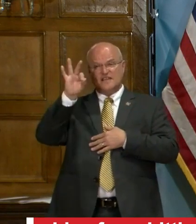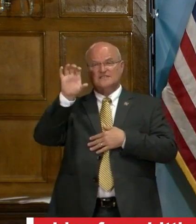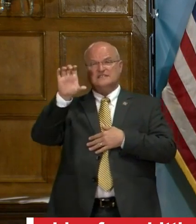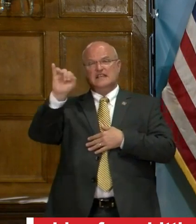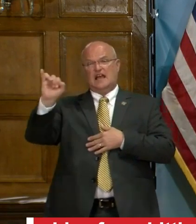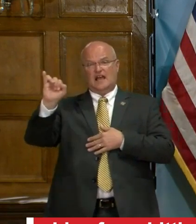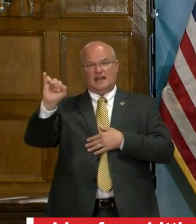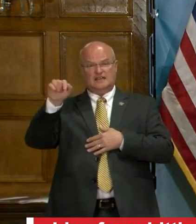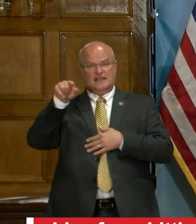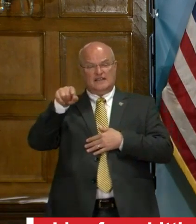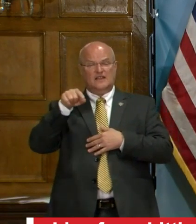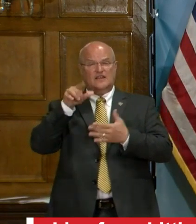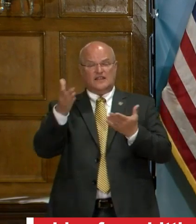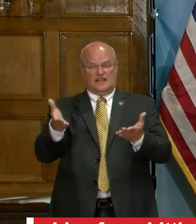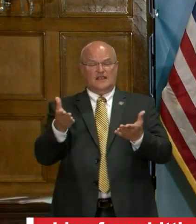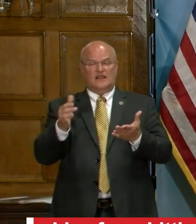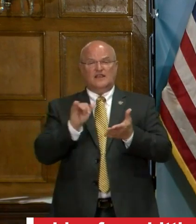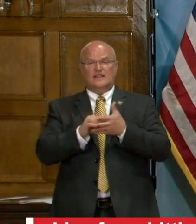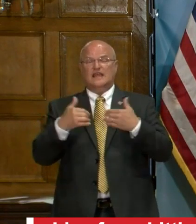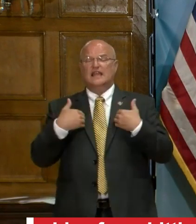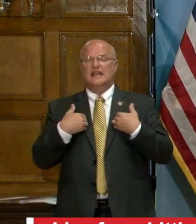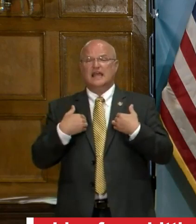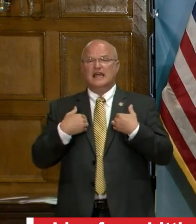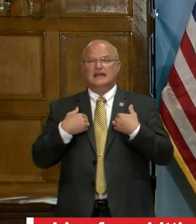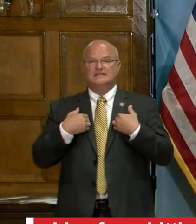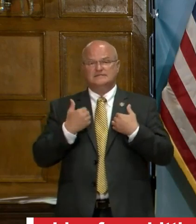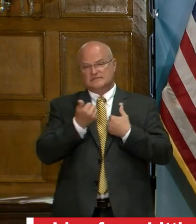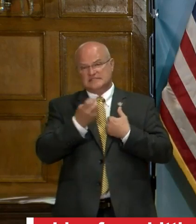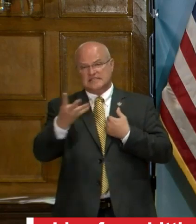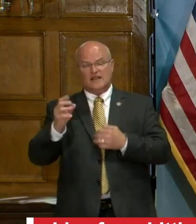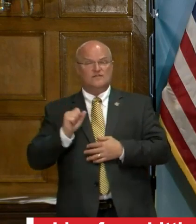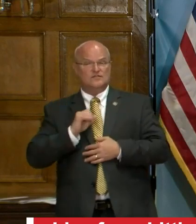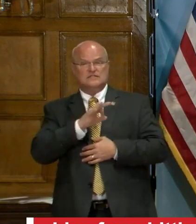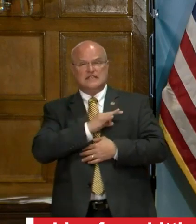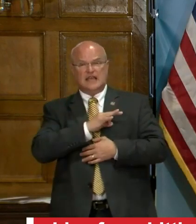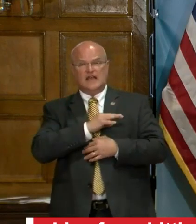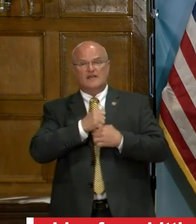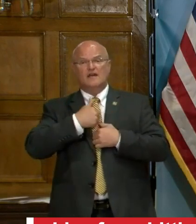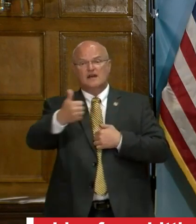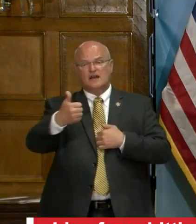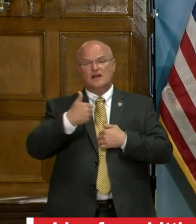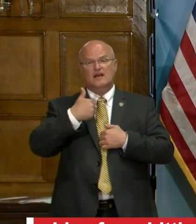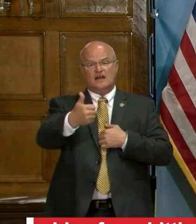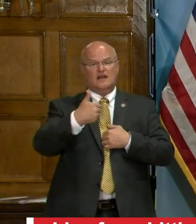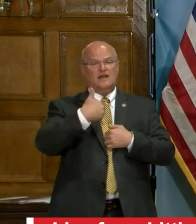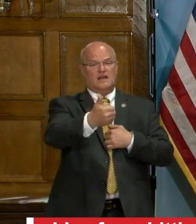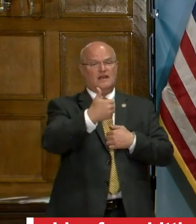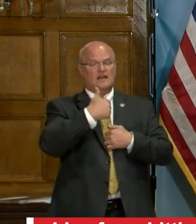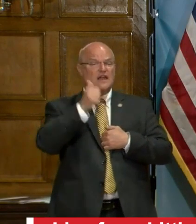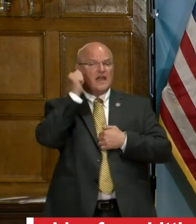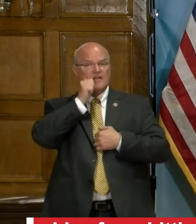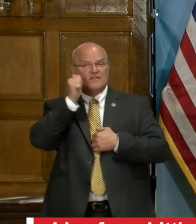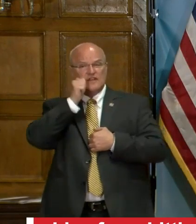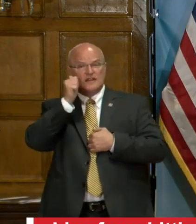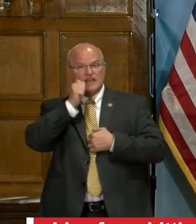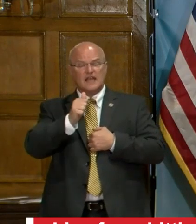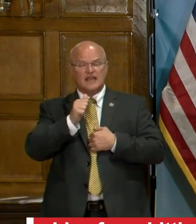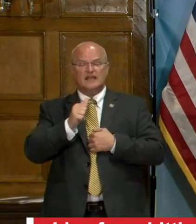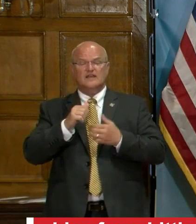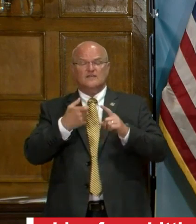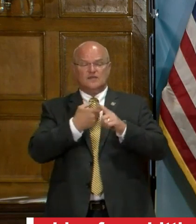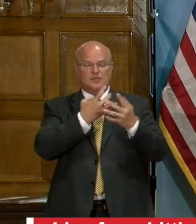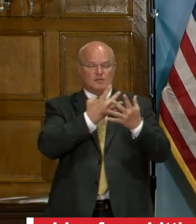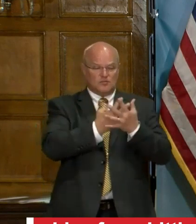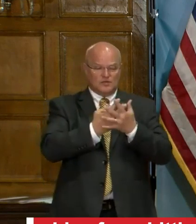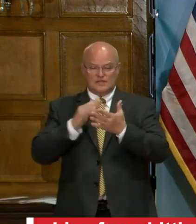Correctional Institute that's there that has a number of staff that go from the prison facility back to the